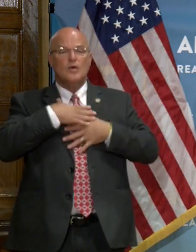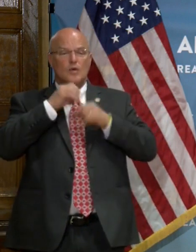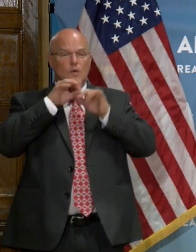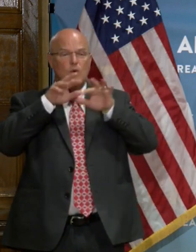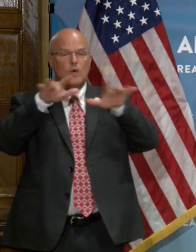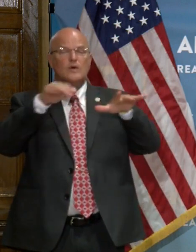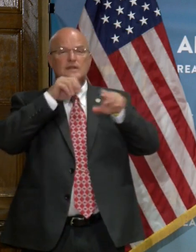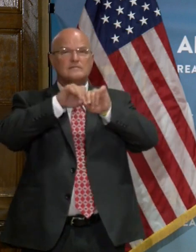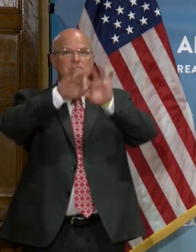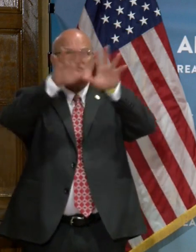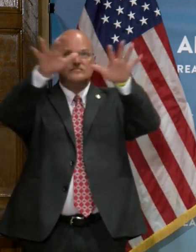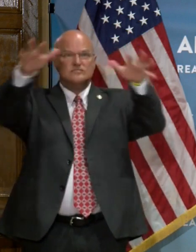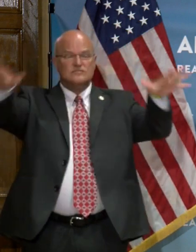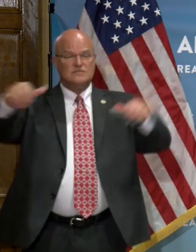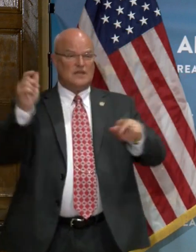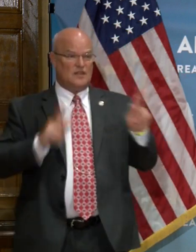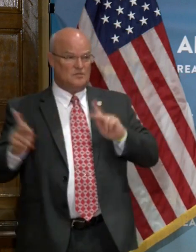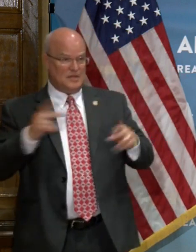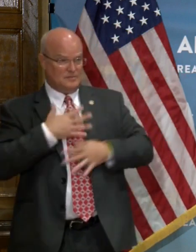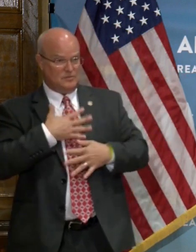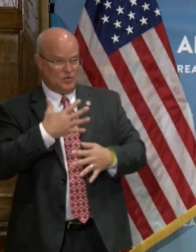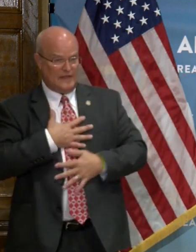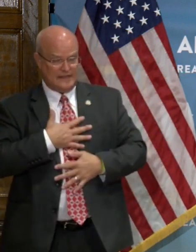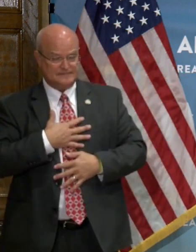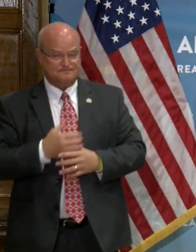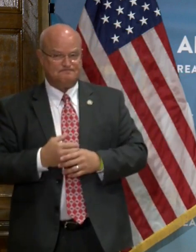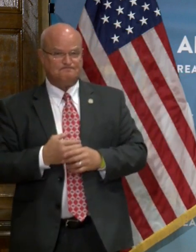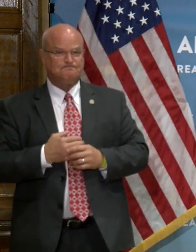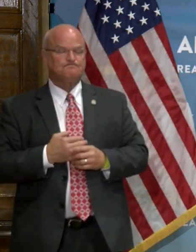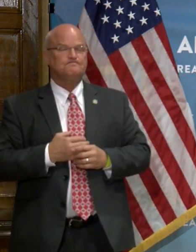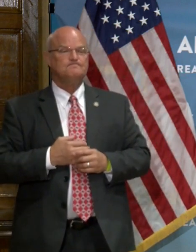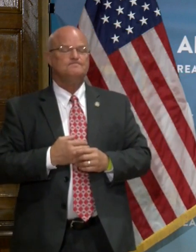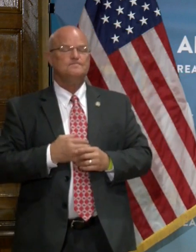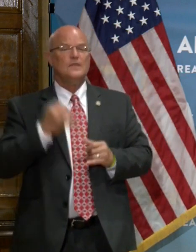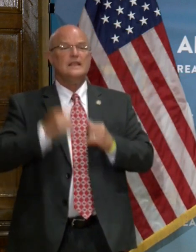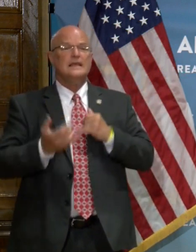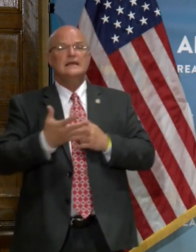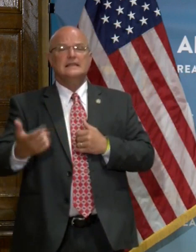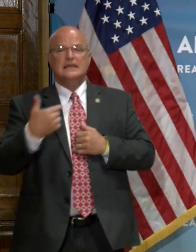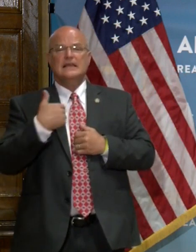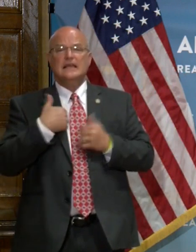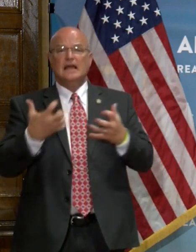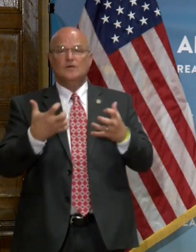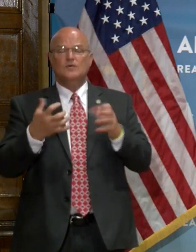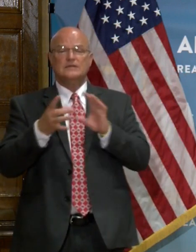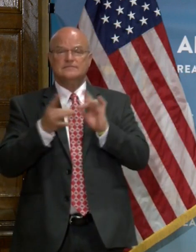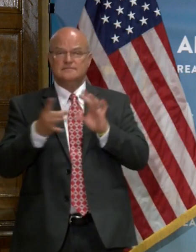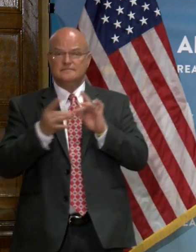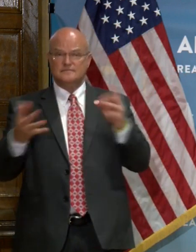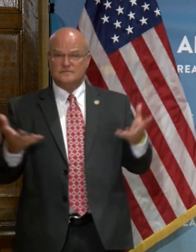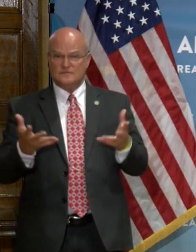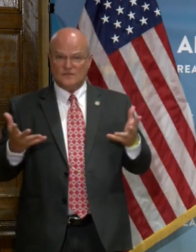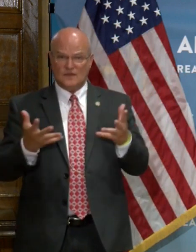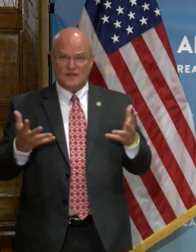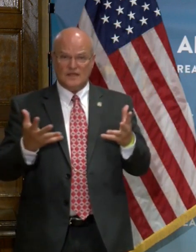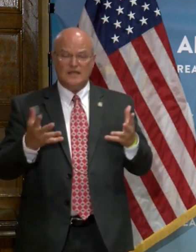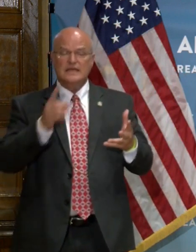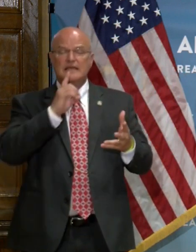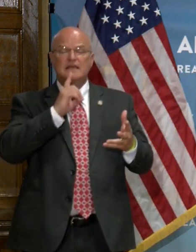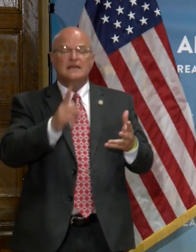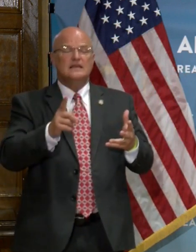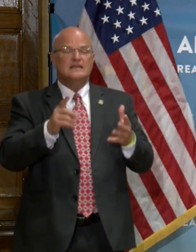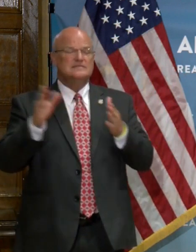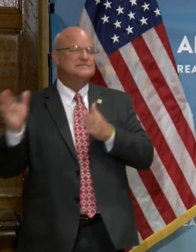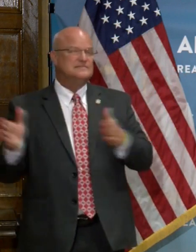not released into the air for other people to breathe. The last thing that I wanted to talk about is